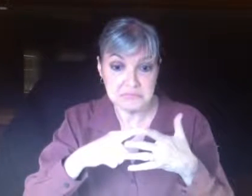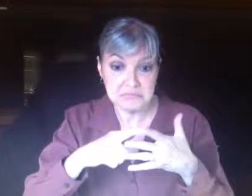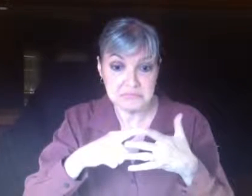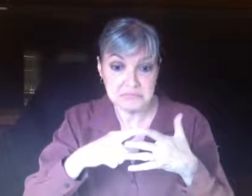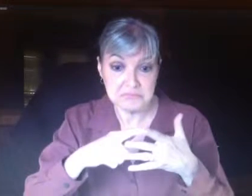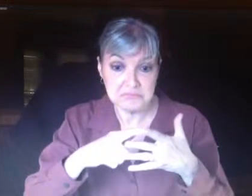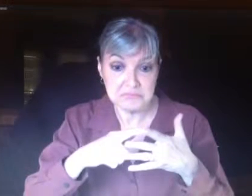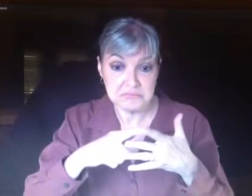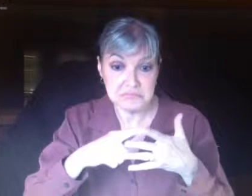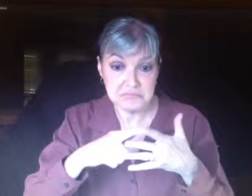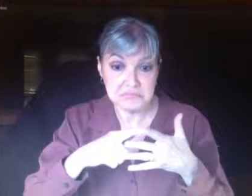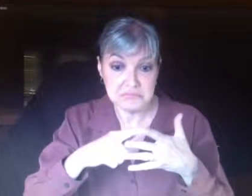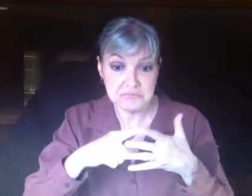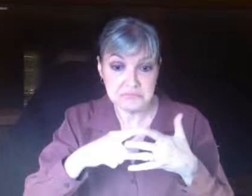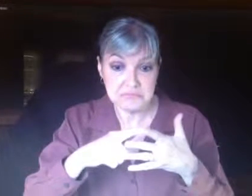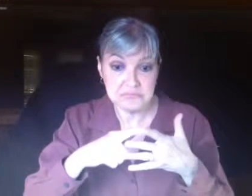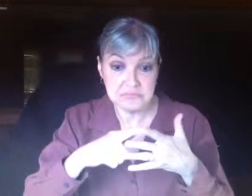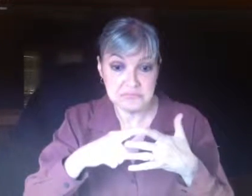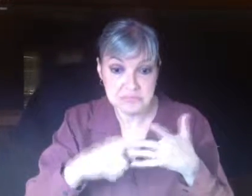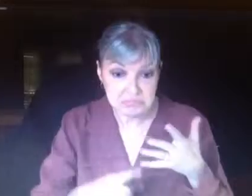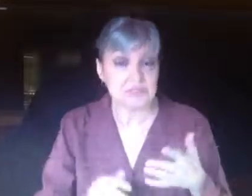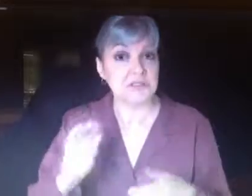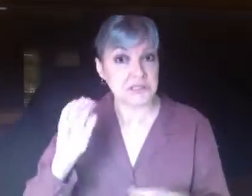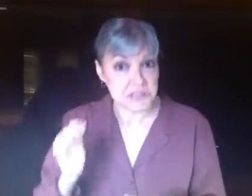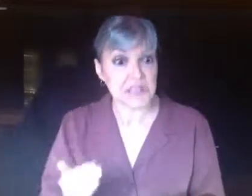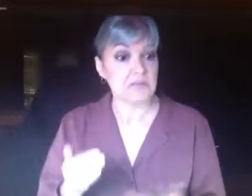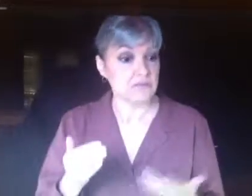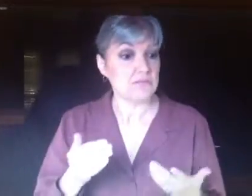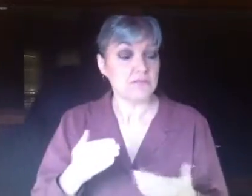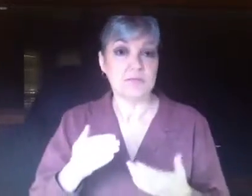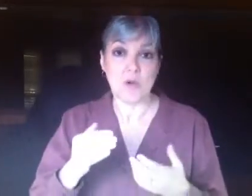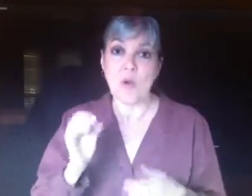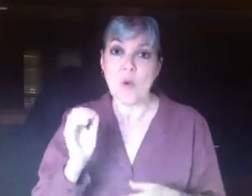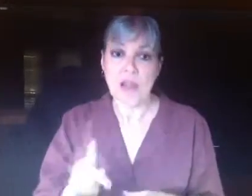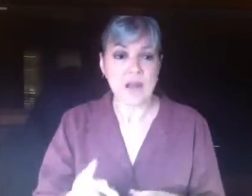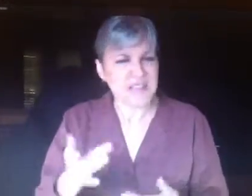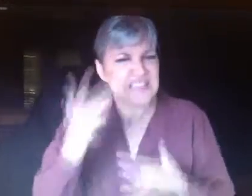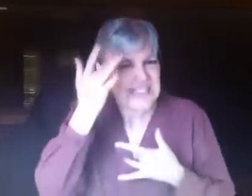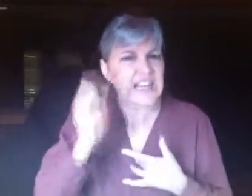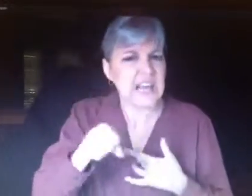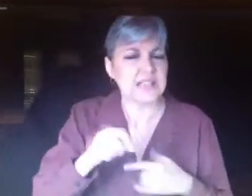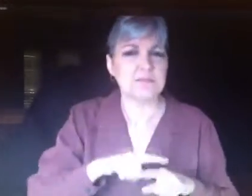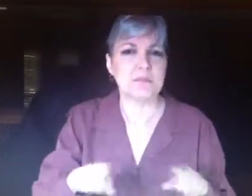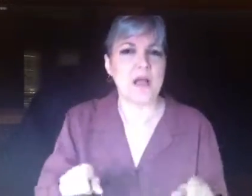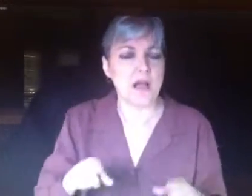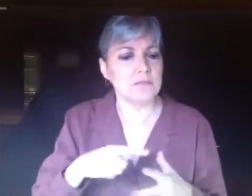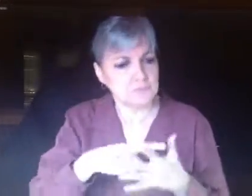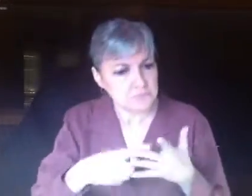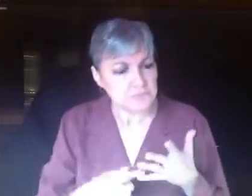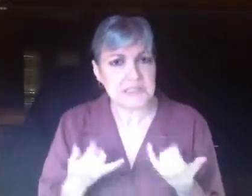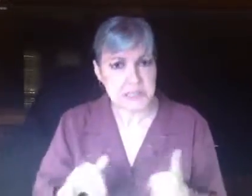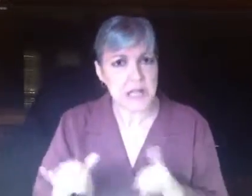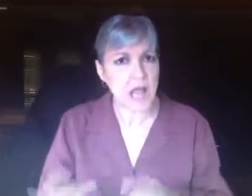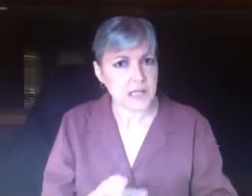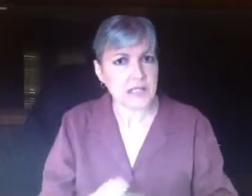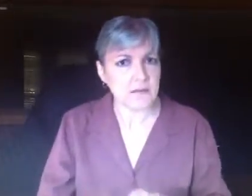able to go to the bathroom and eat and do its normal everyday activities, and your animal seems okay, but yes,